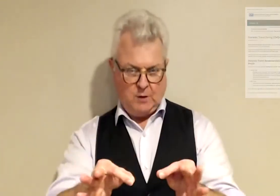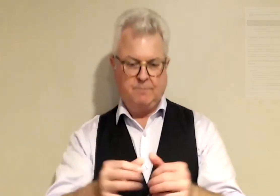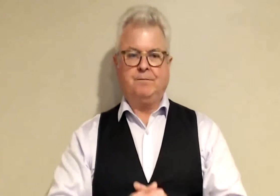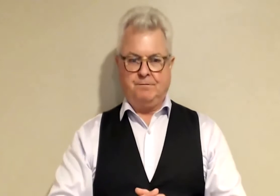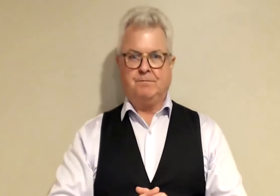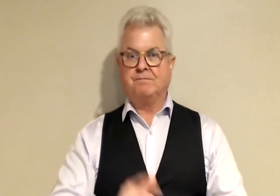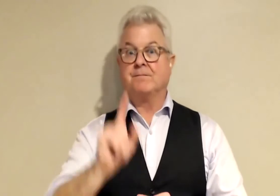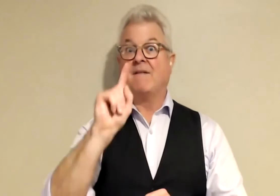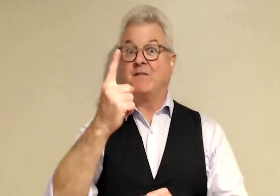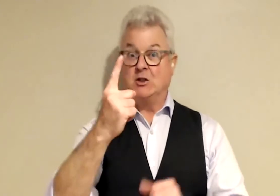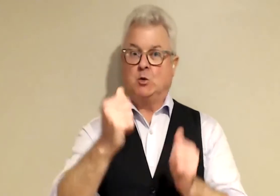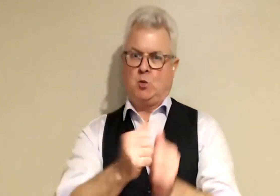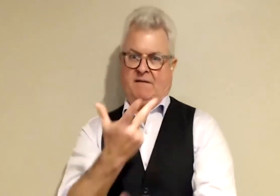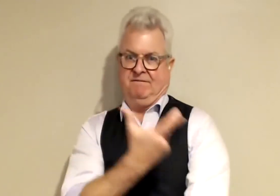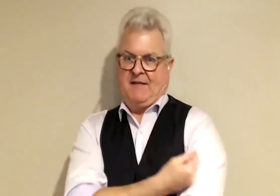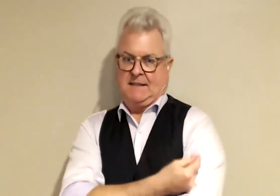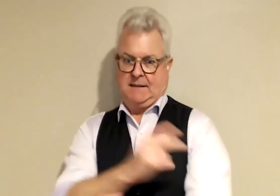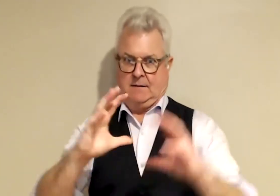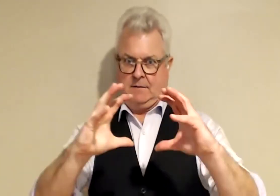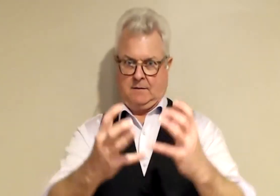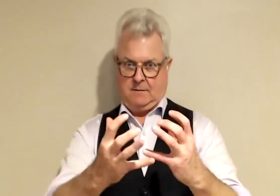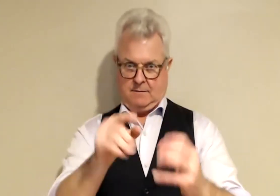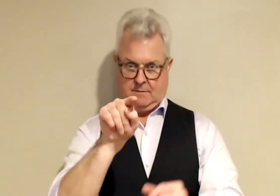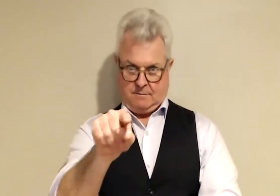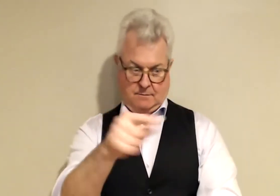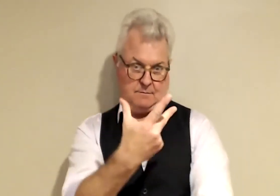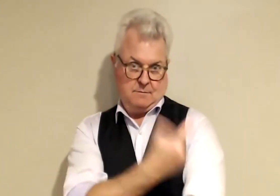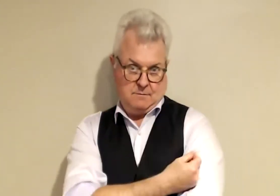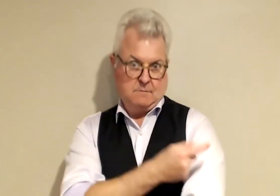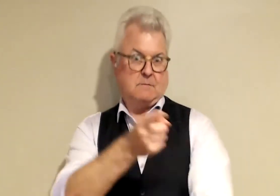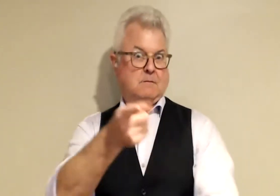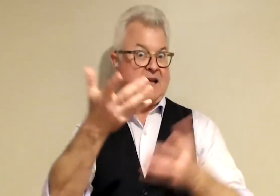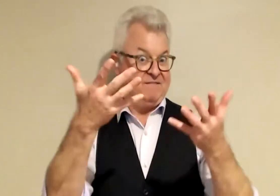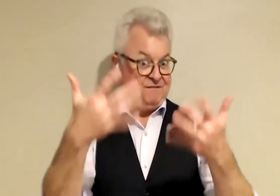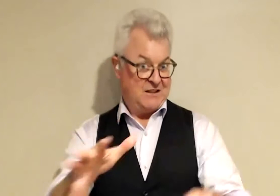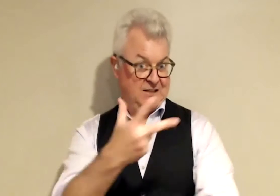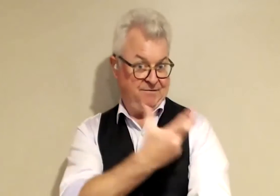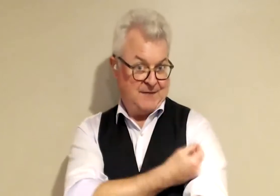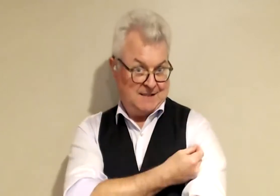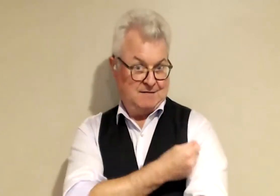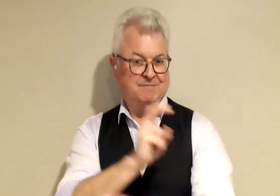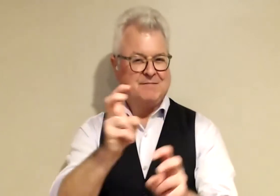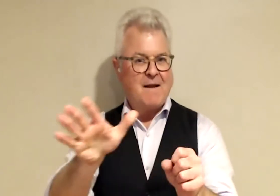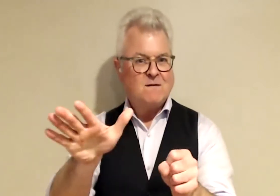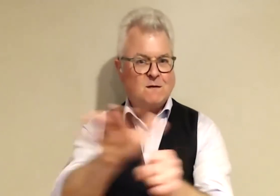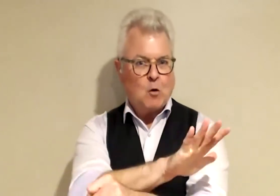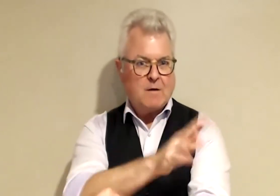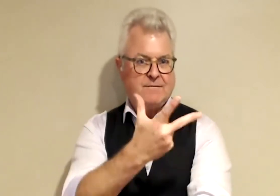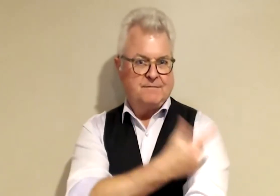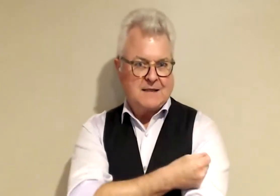sets of guidelines, which I will explain. First, we're going to address the ones for the vaccinated population. If you have already been